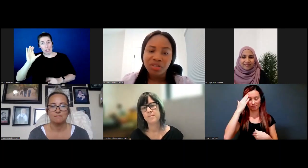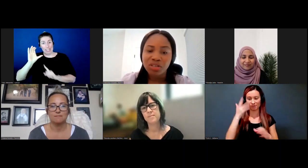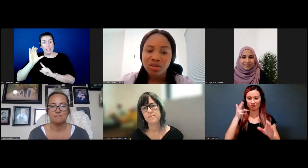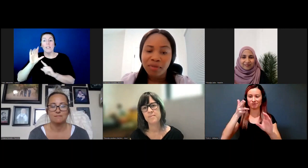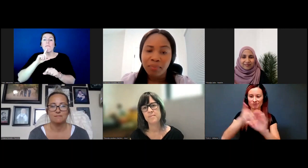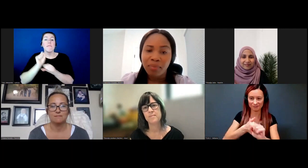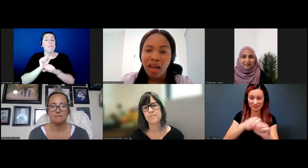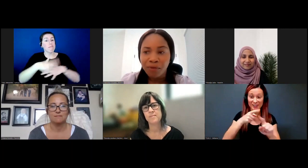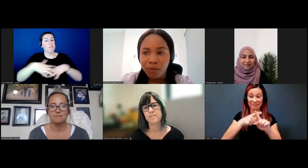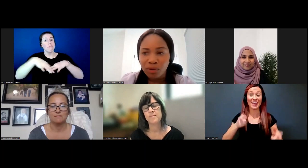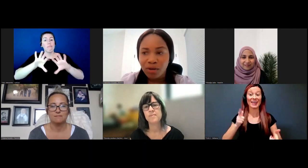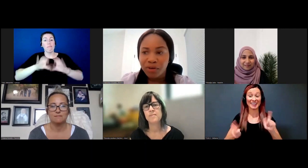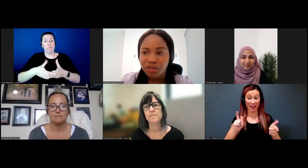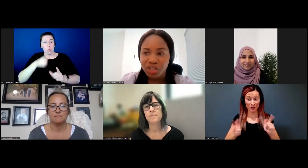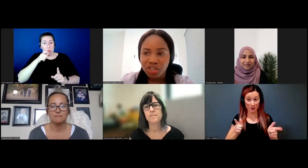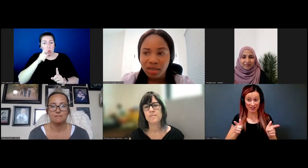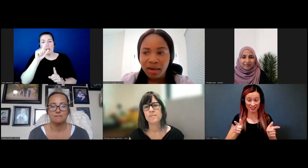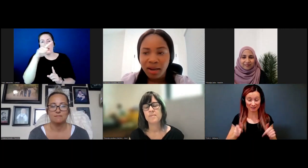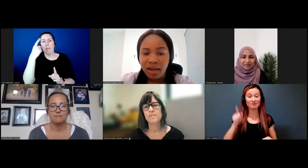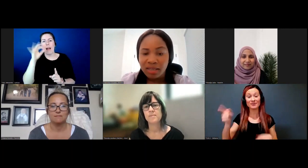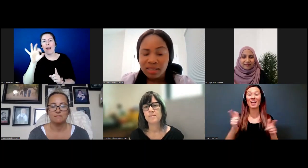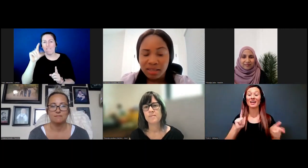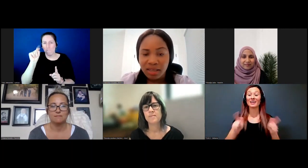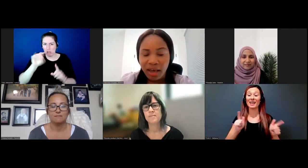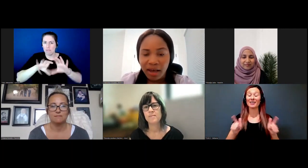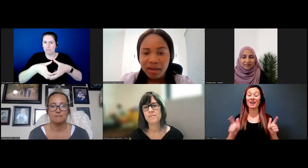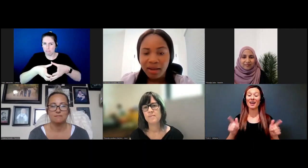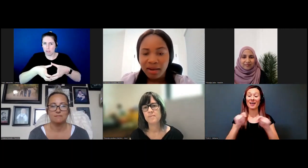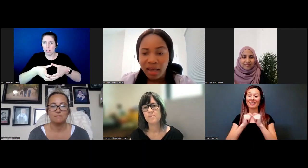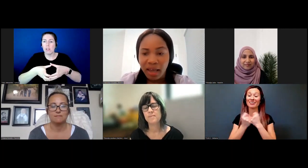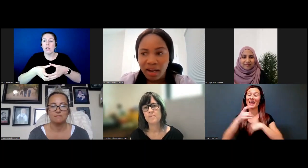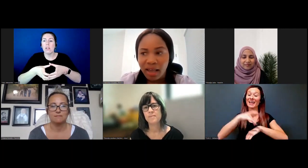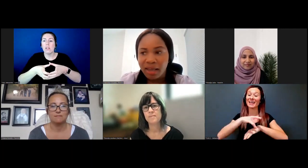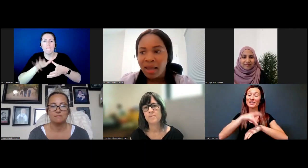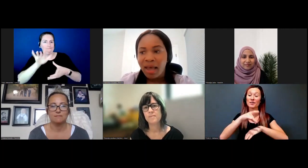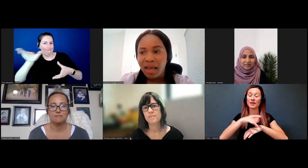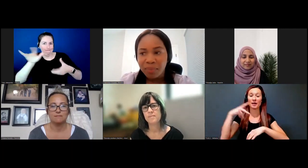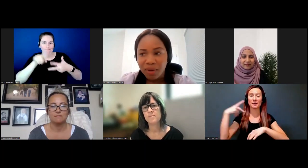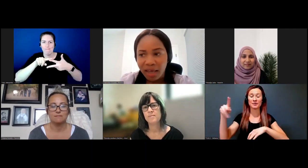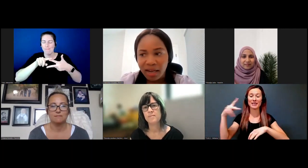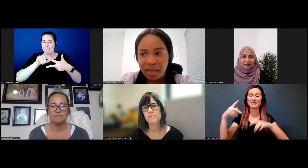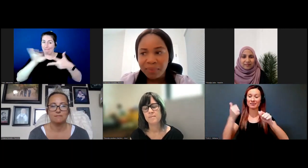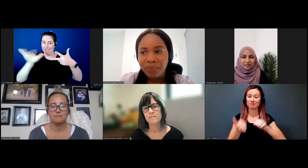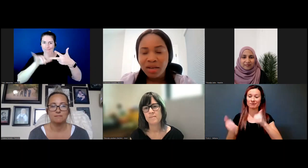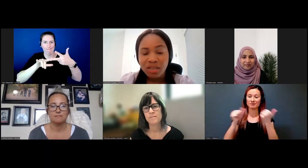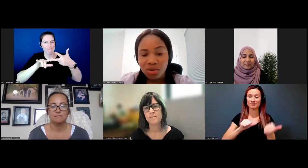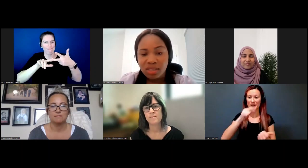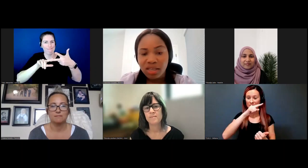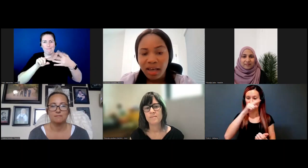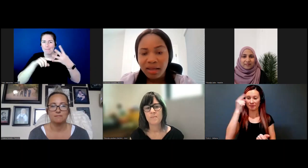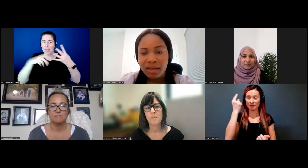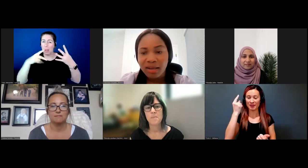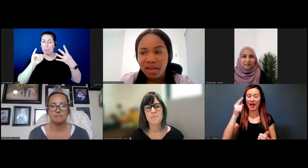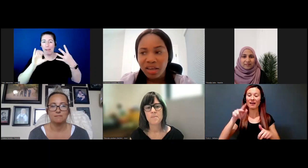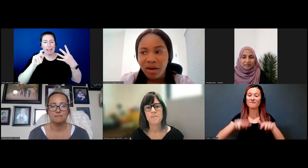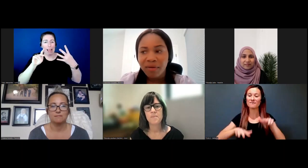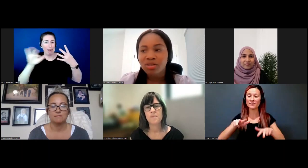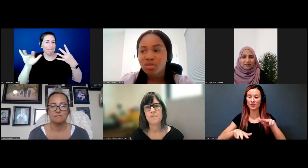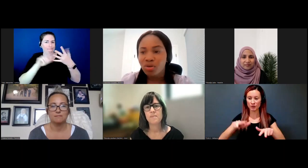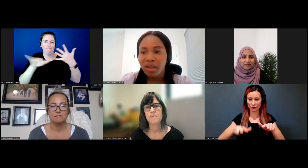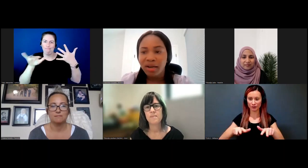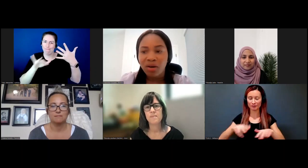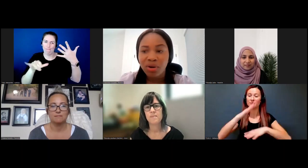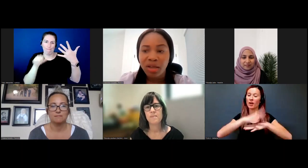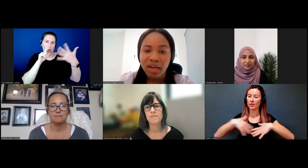traditional territories of the Blackfoot Confederation, the Siksika, the Kainai, and the Piikani, the Tsuut'ina, the